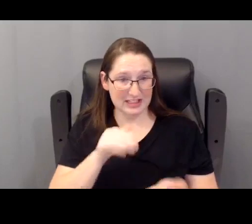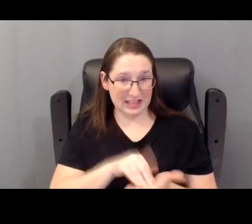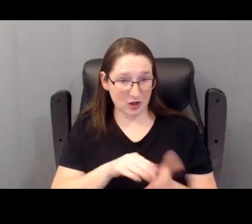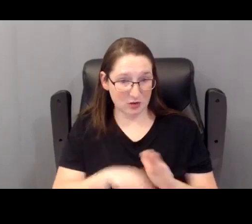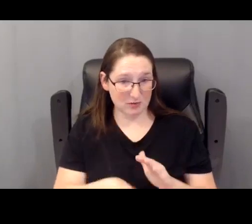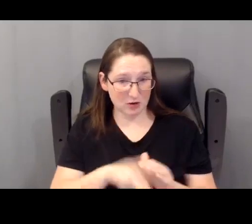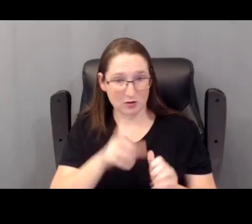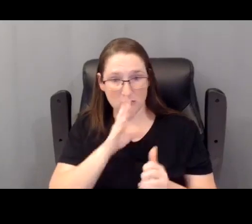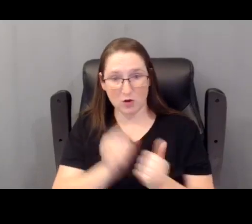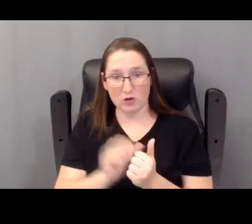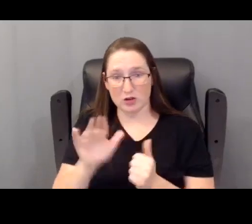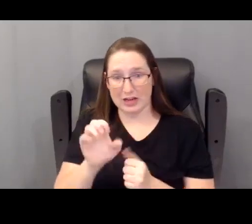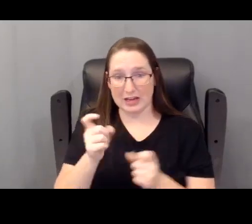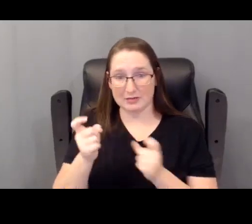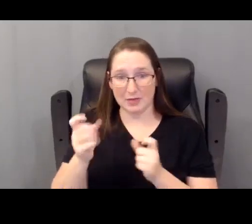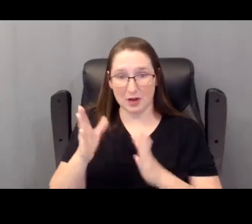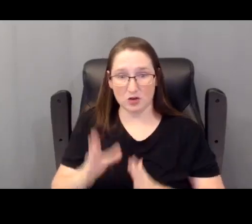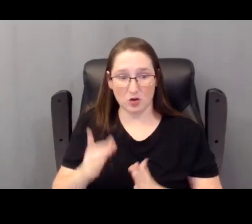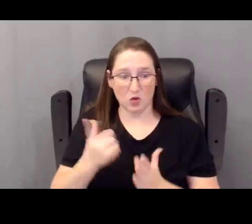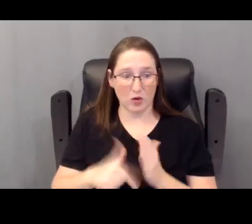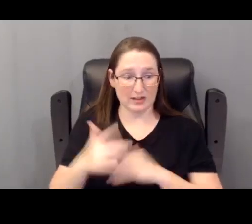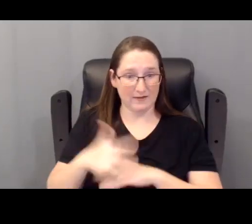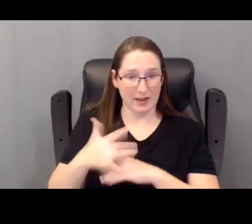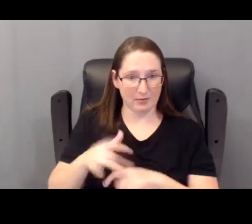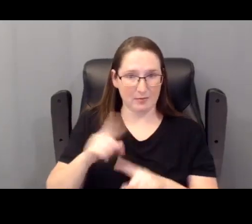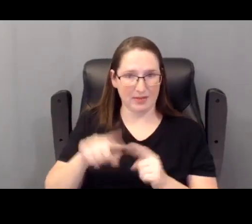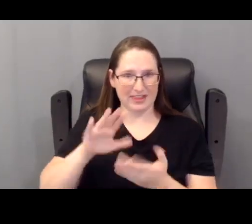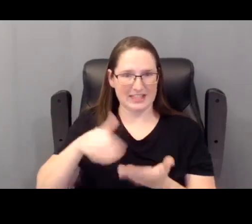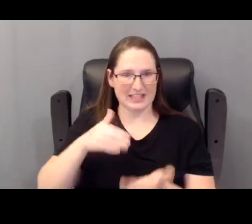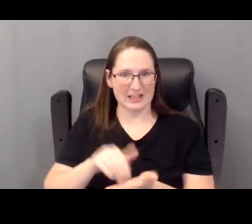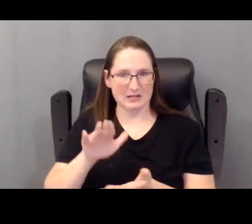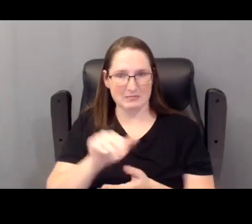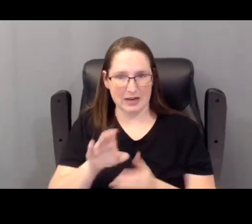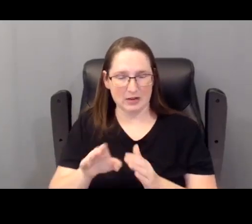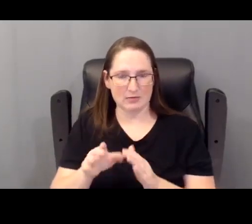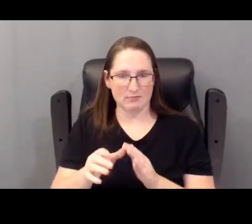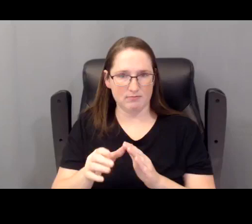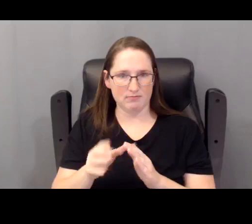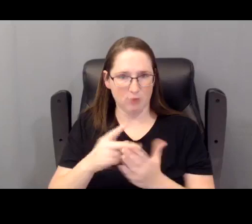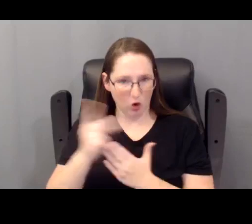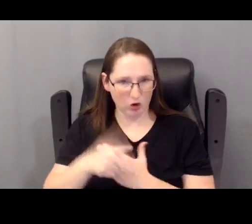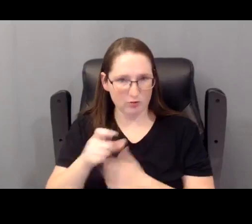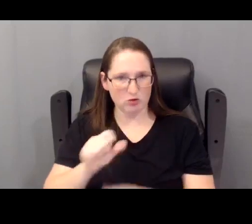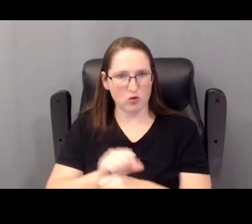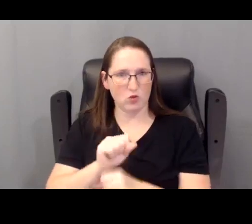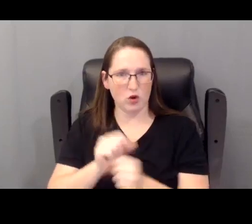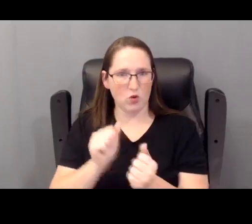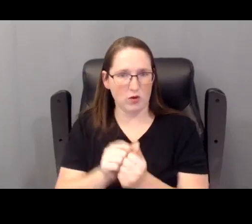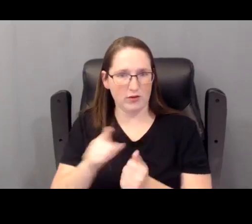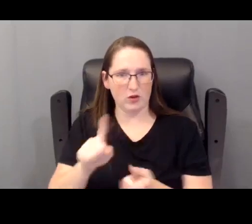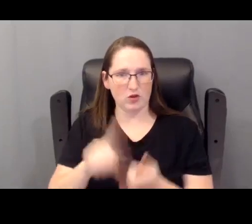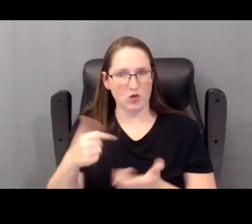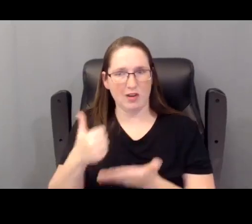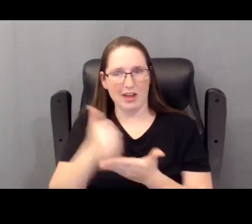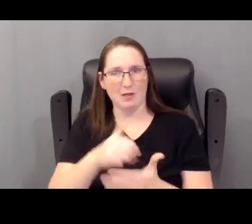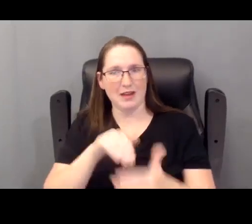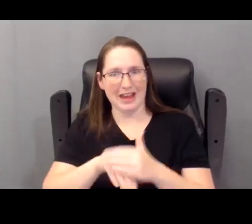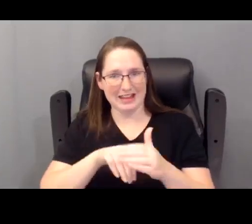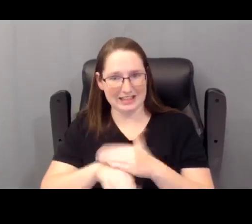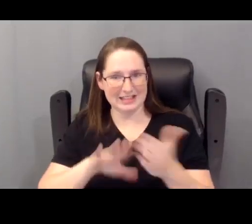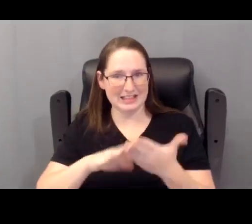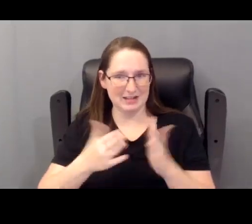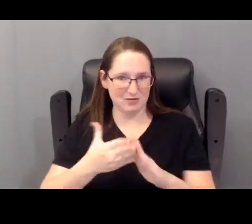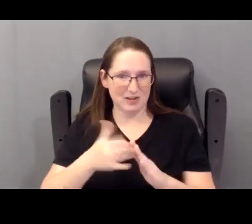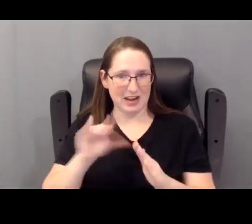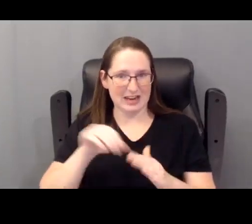to your case manager about what's available, but the center-based programming ought to be working with you to help you access the community and